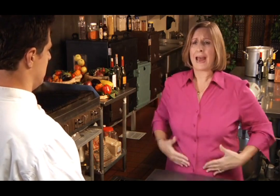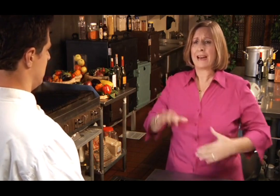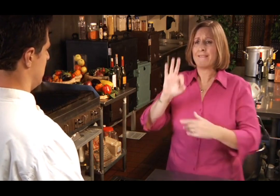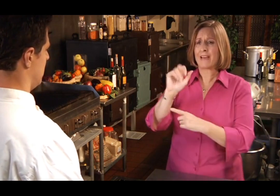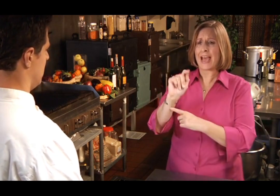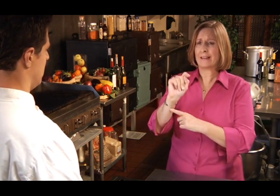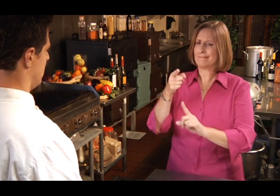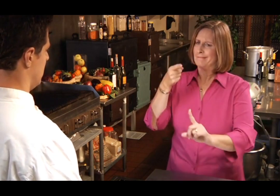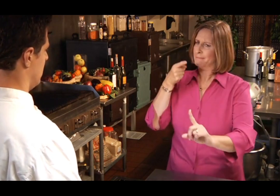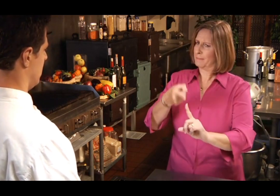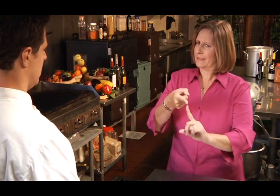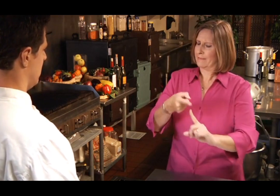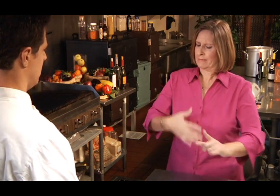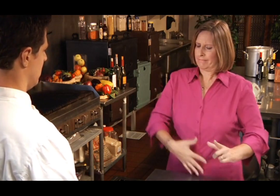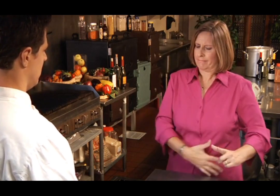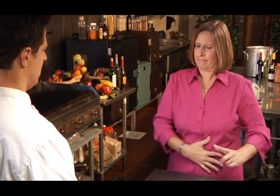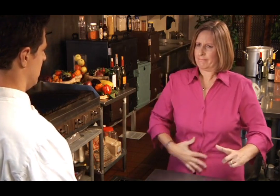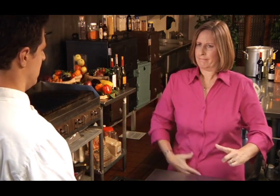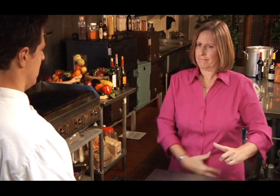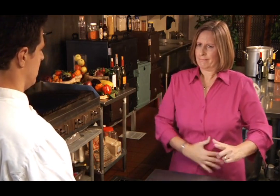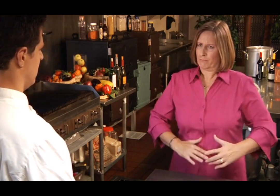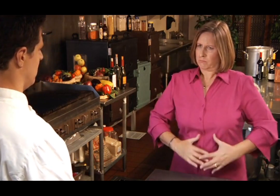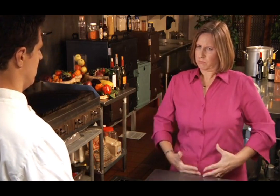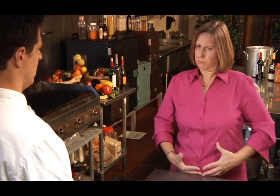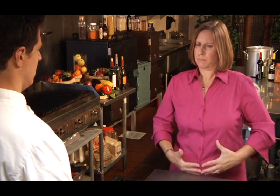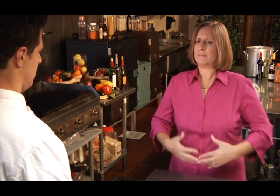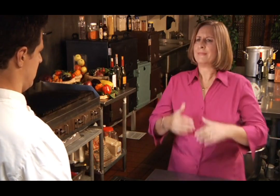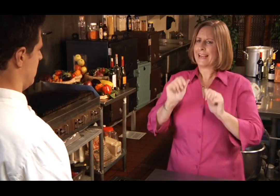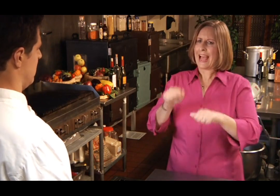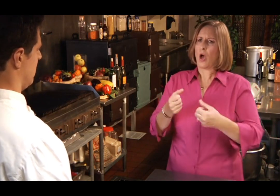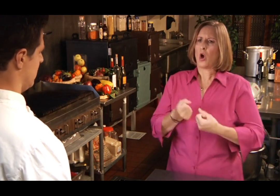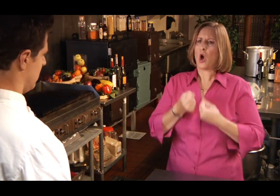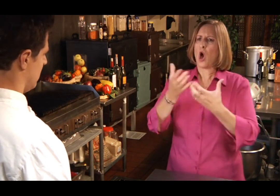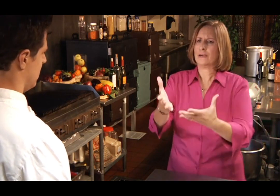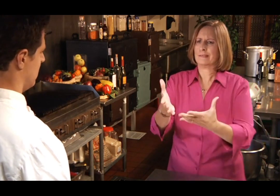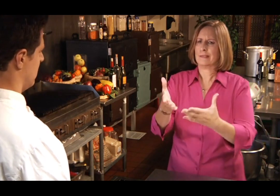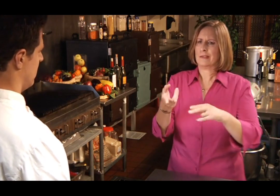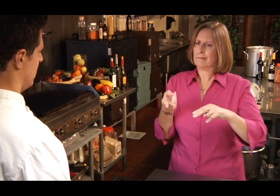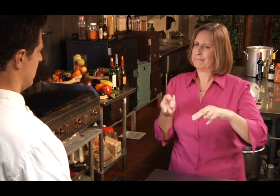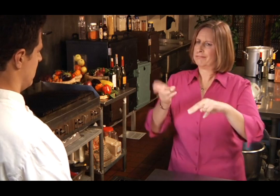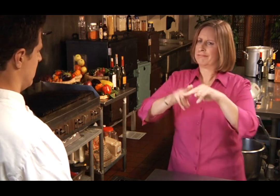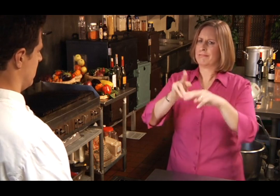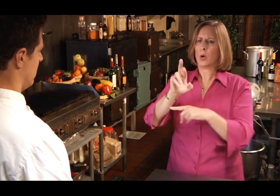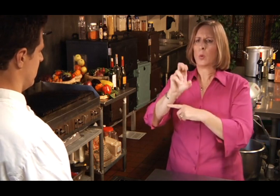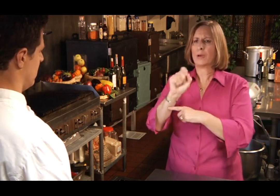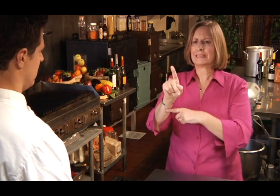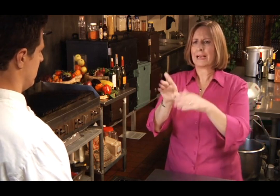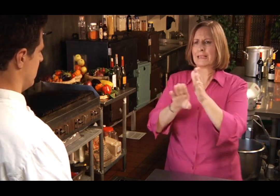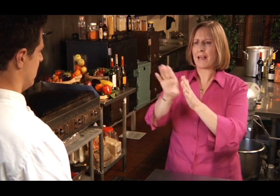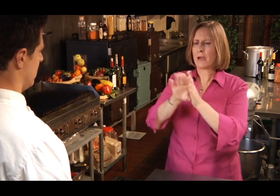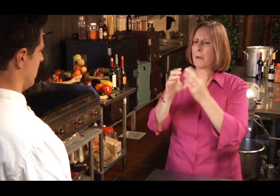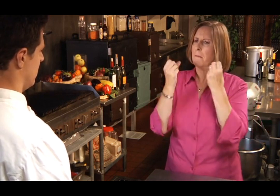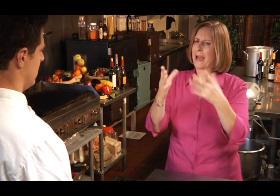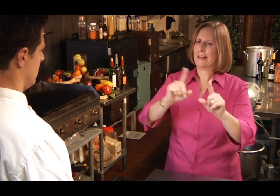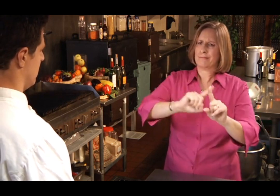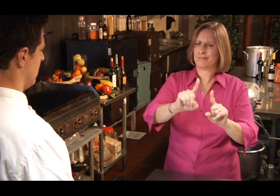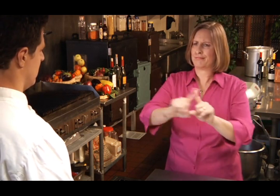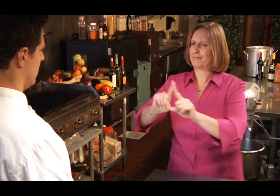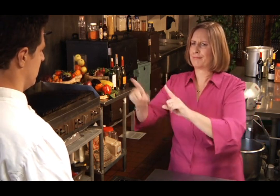fat, especially when it settles in the belly area, is related to an increased risk of the development of many different